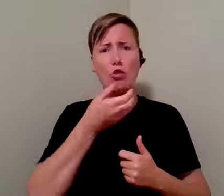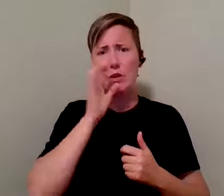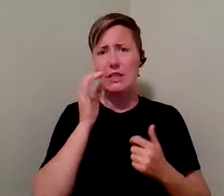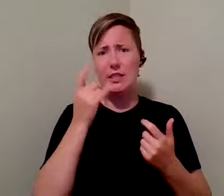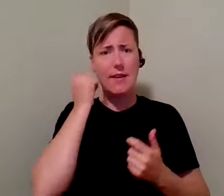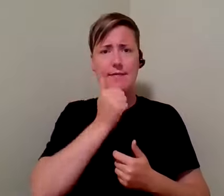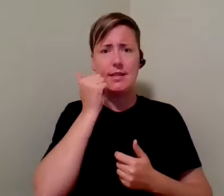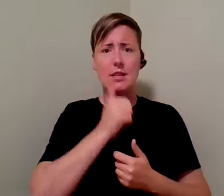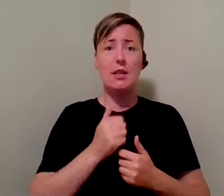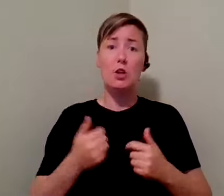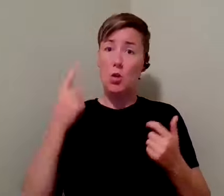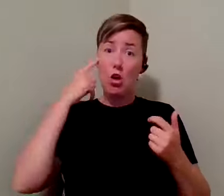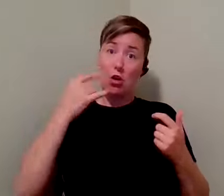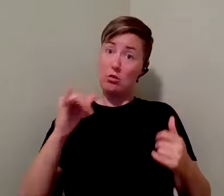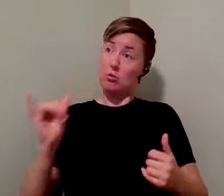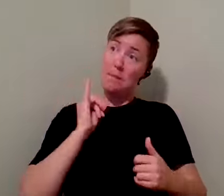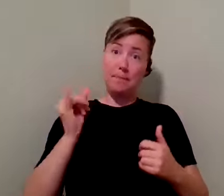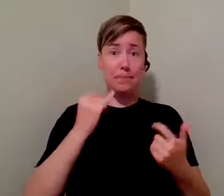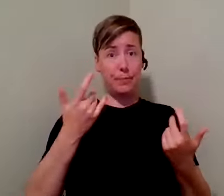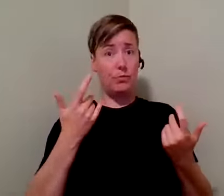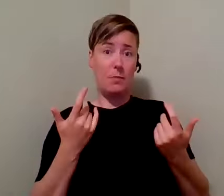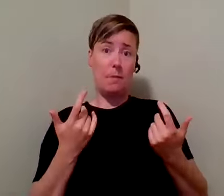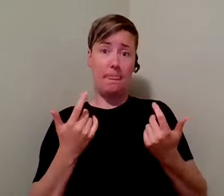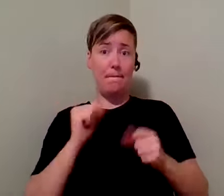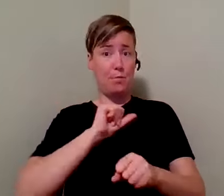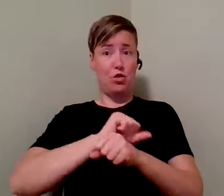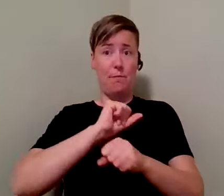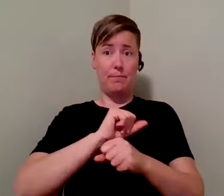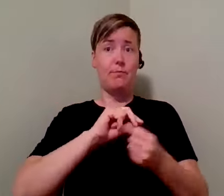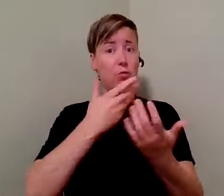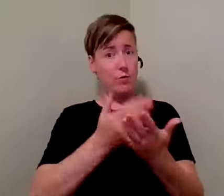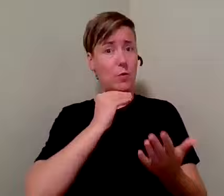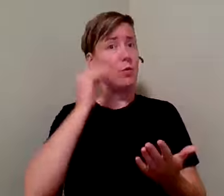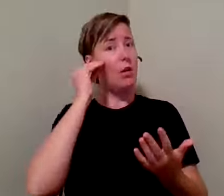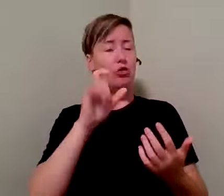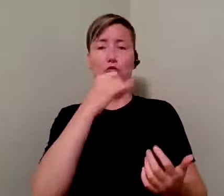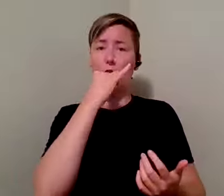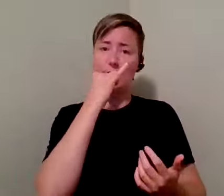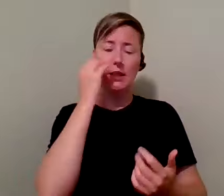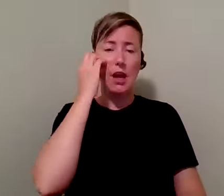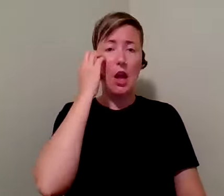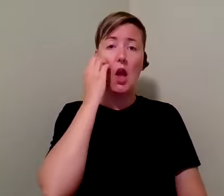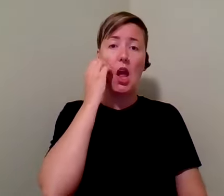working man, I can drink. So the first thing that changed, I went from being a weekend warrior to a daily